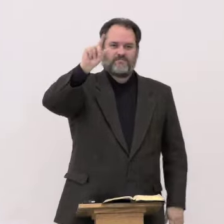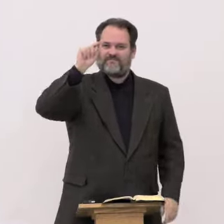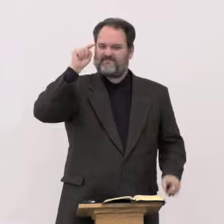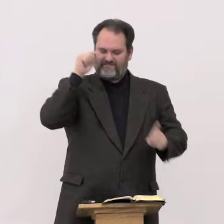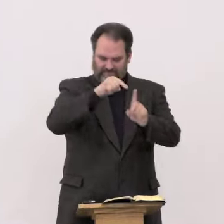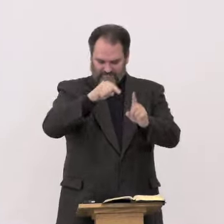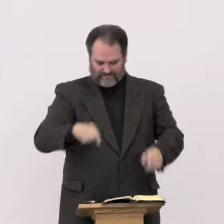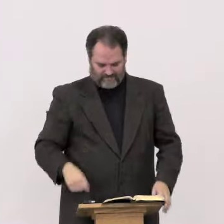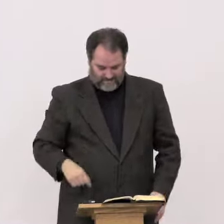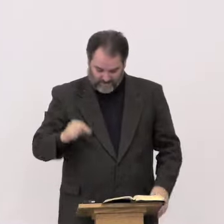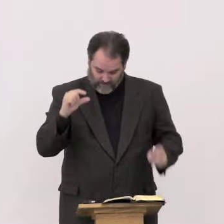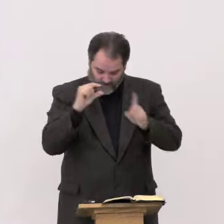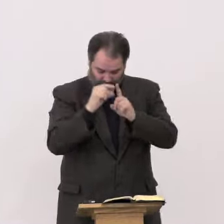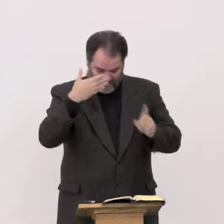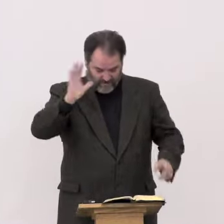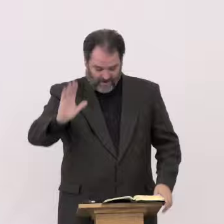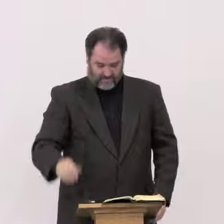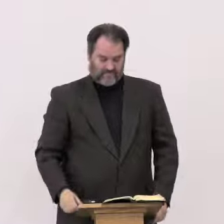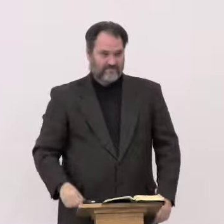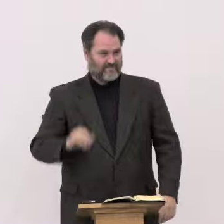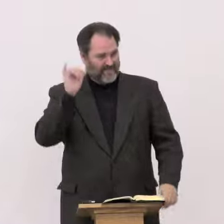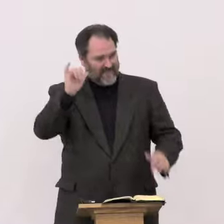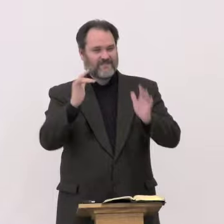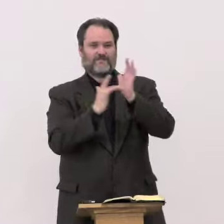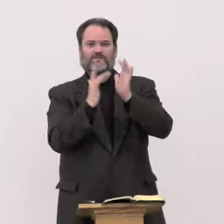word, that's the right way to think.